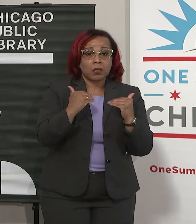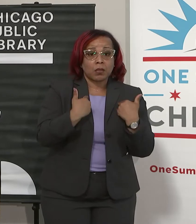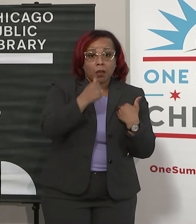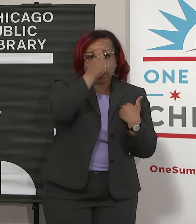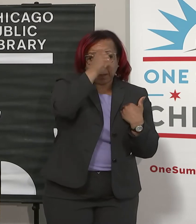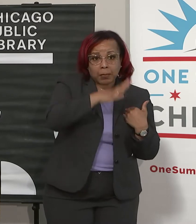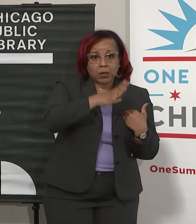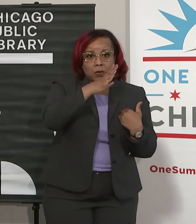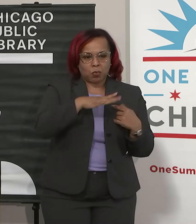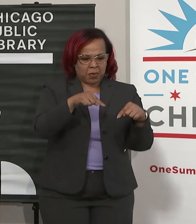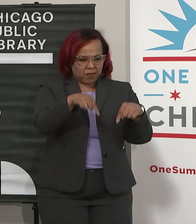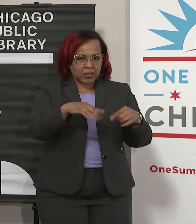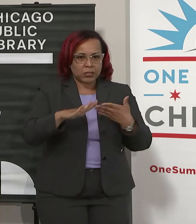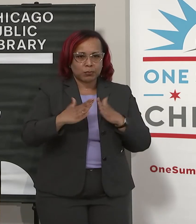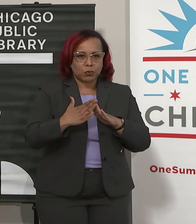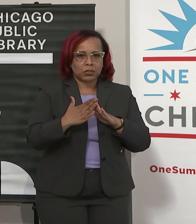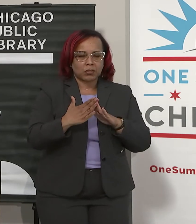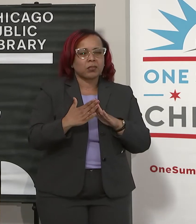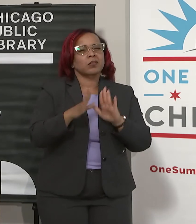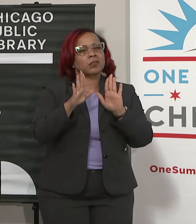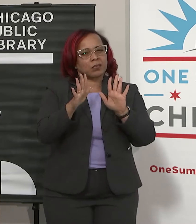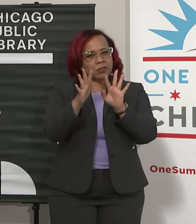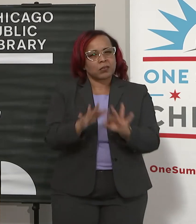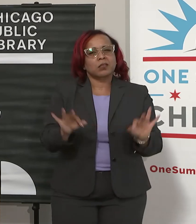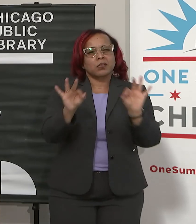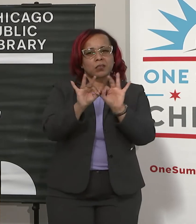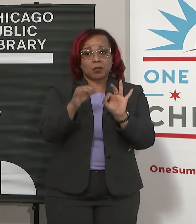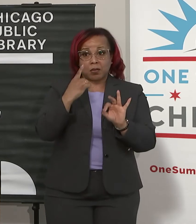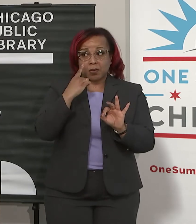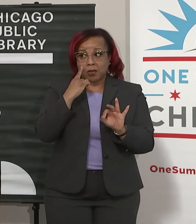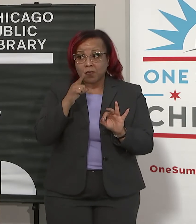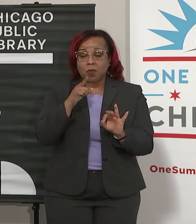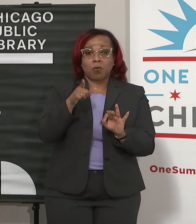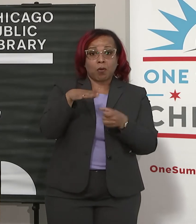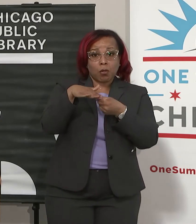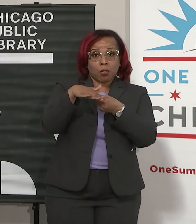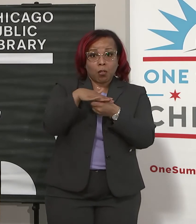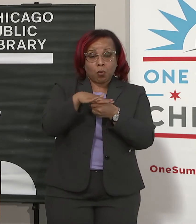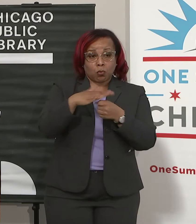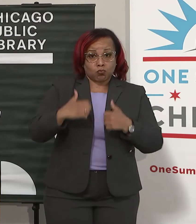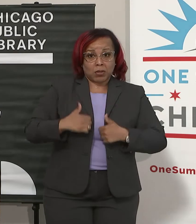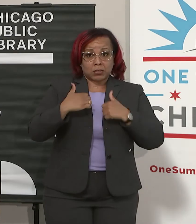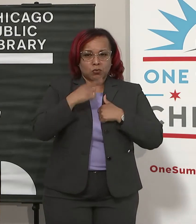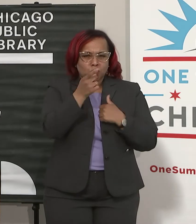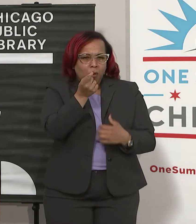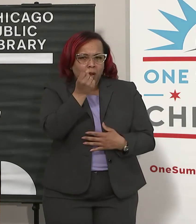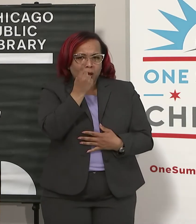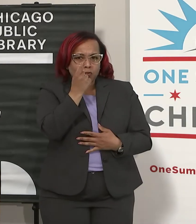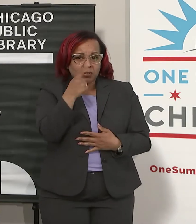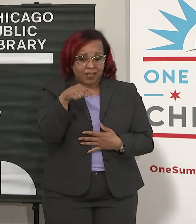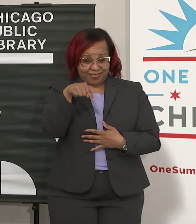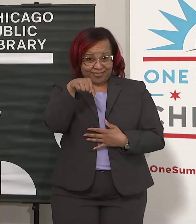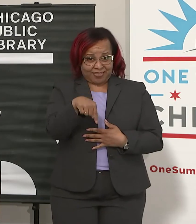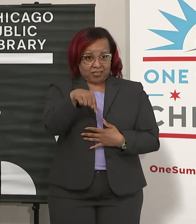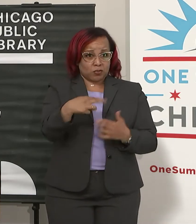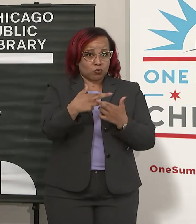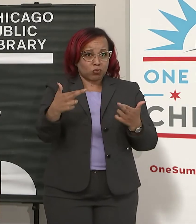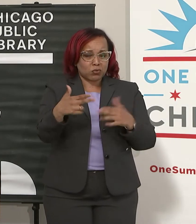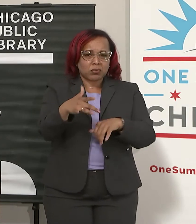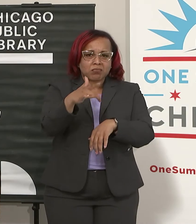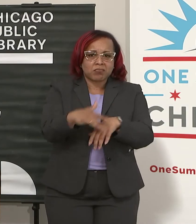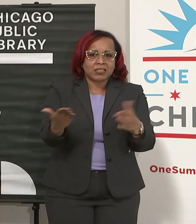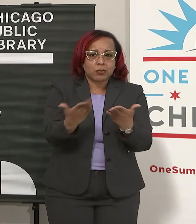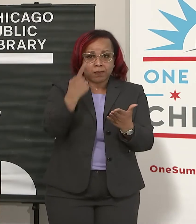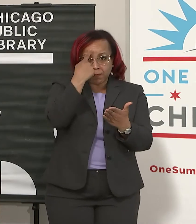and women of this community. So I want to make sure that for the Altgeld residents, you understand that this resource is